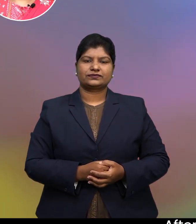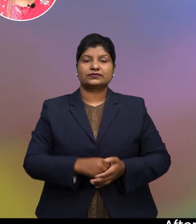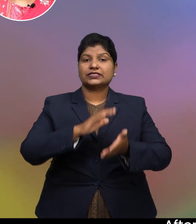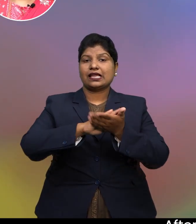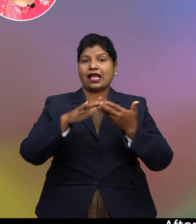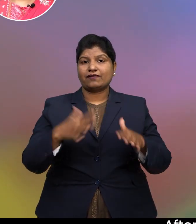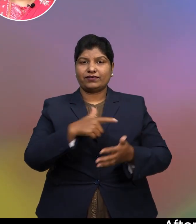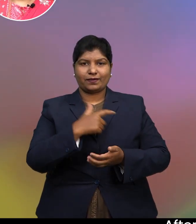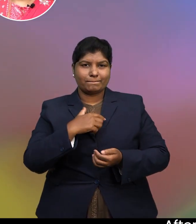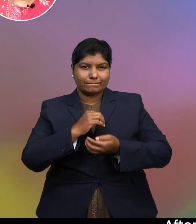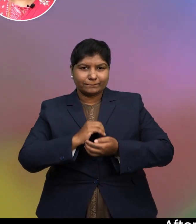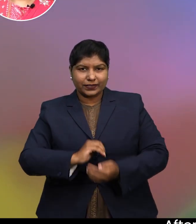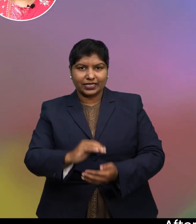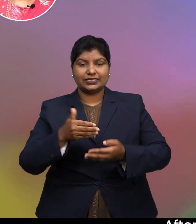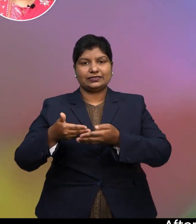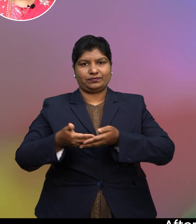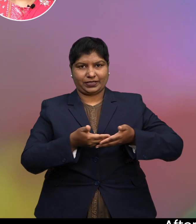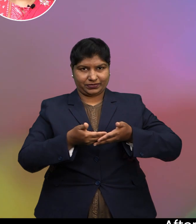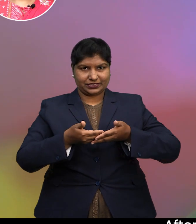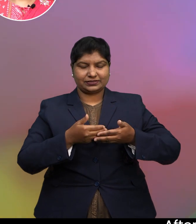After the birth of the baby,